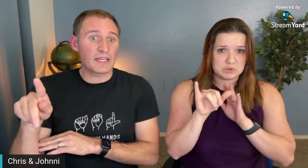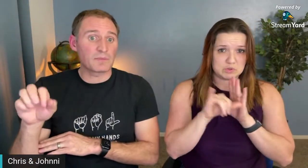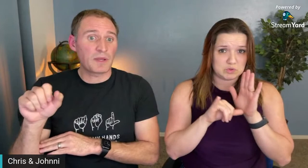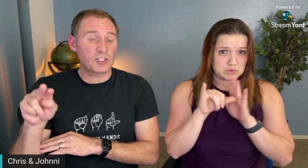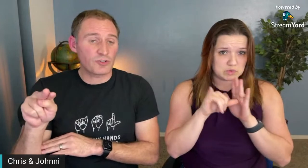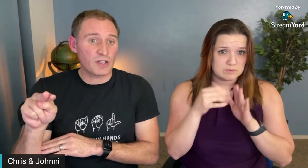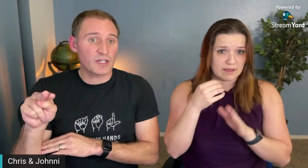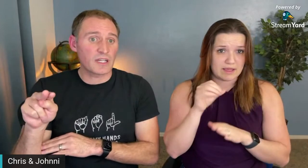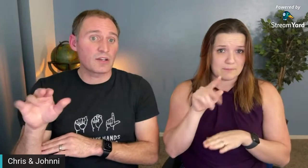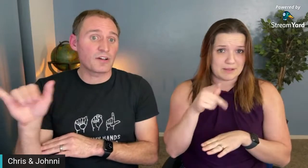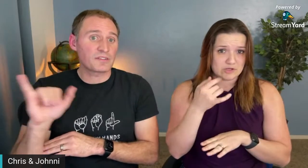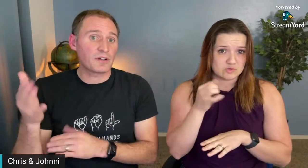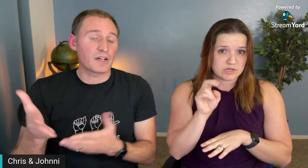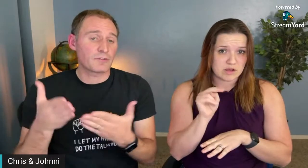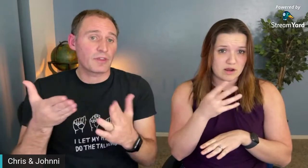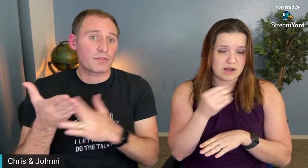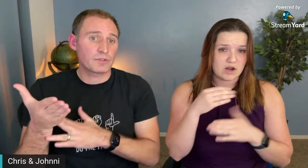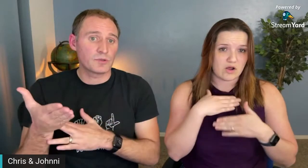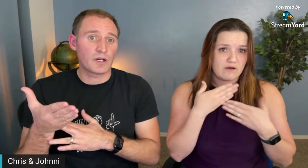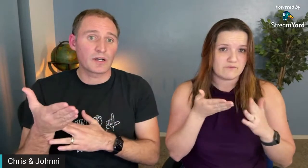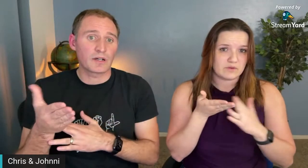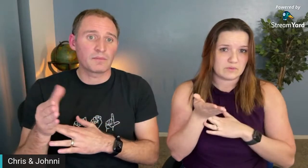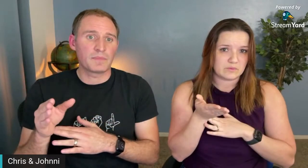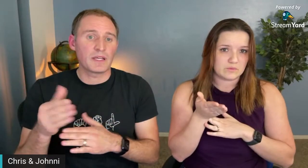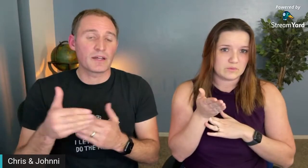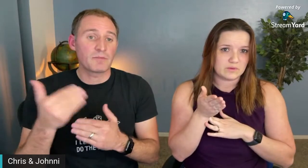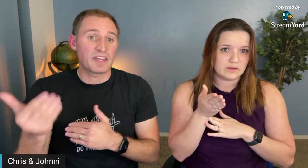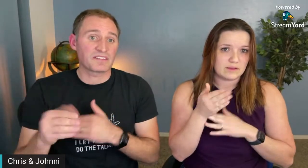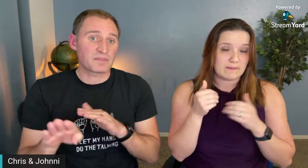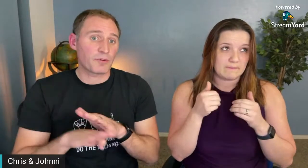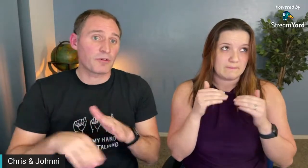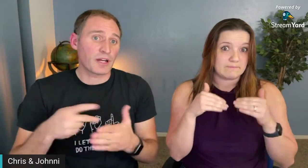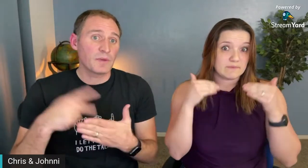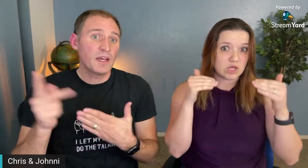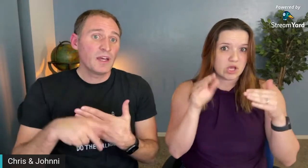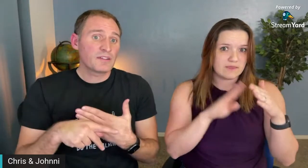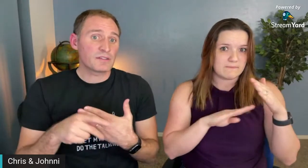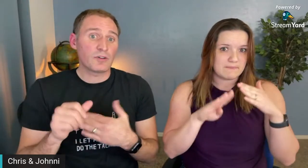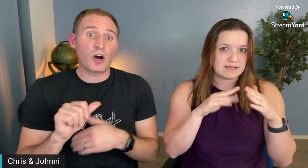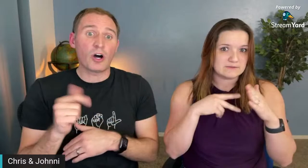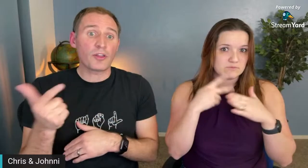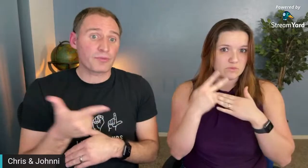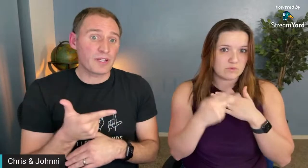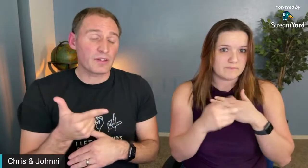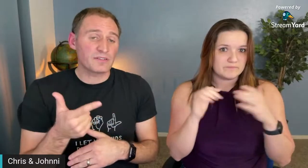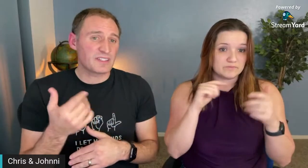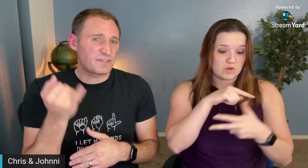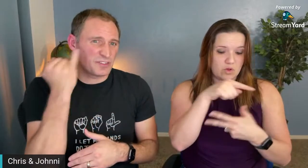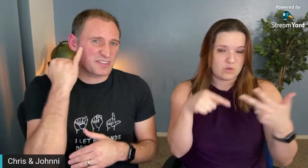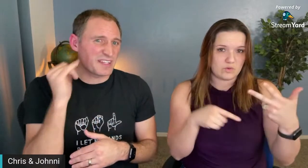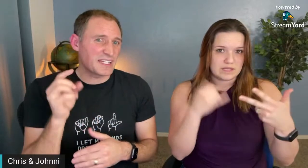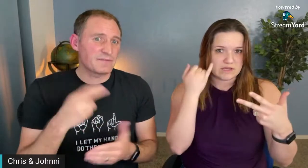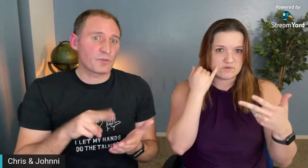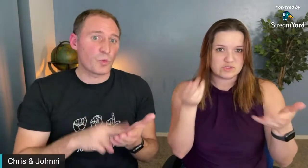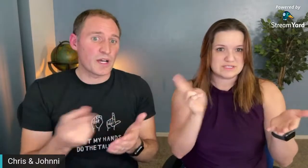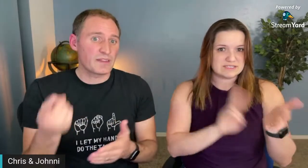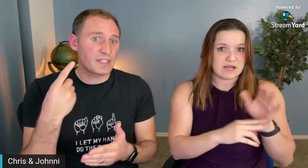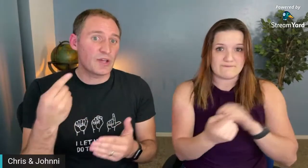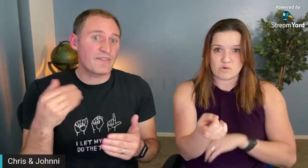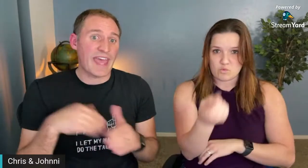and Patreon, and also offer it through our Beyond the Basics program. So all three of those, if you just sign up for one, then you have